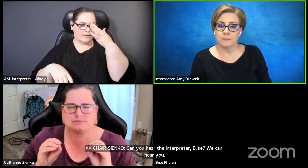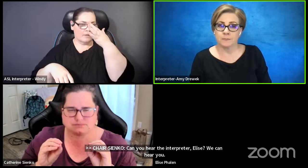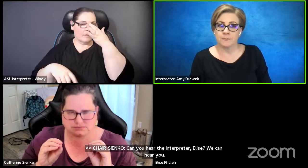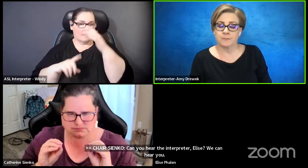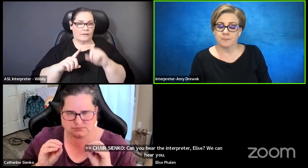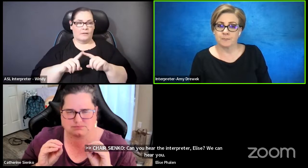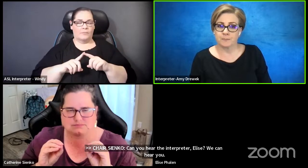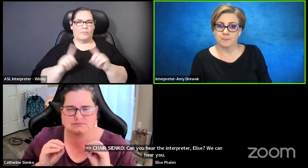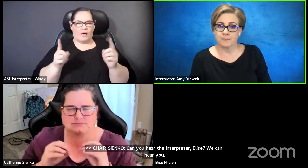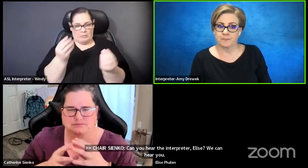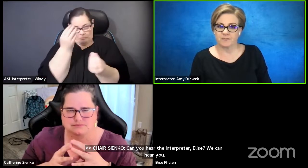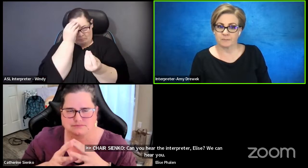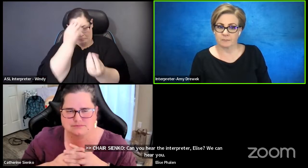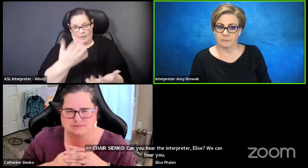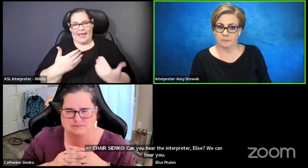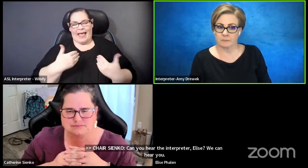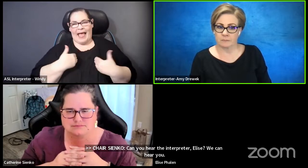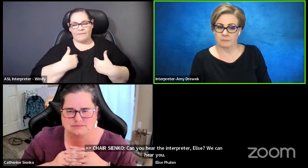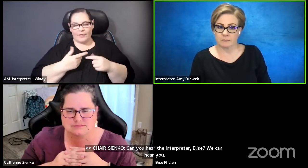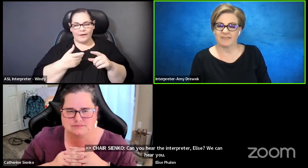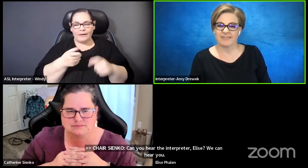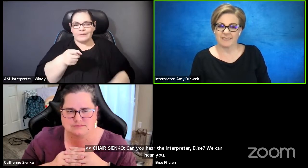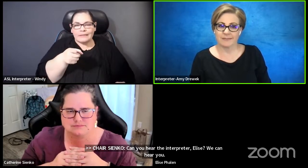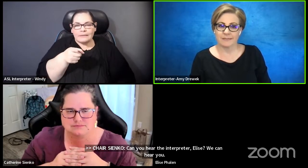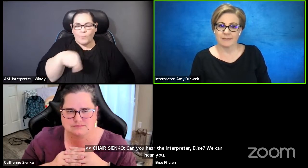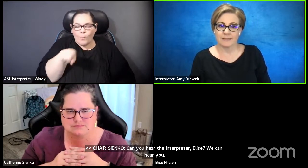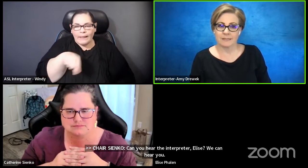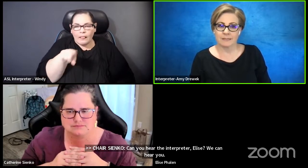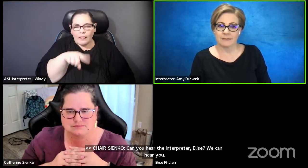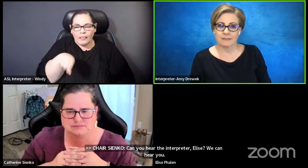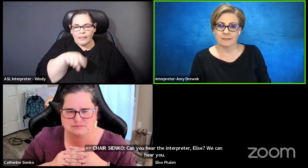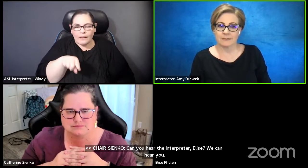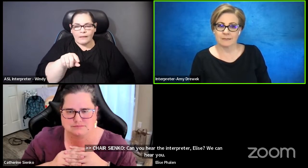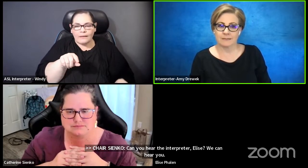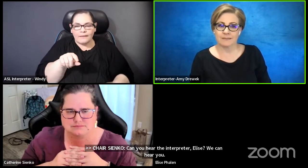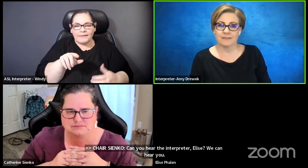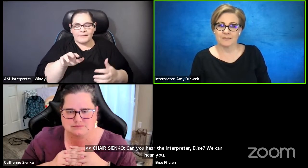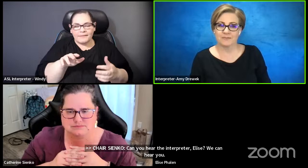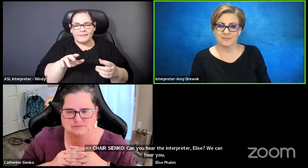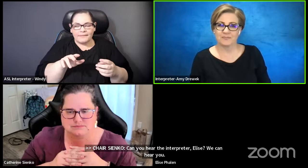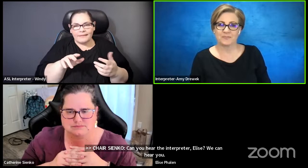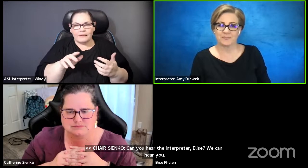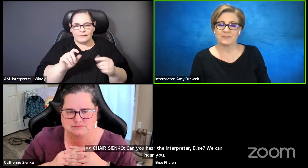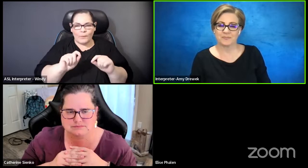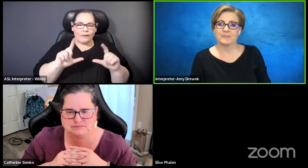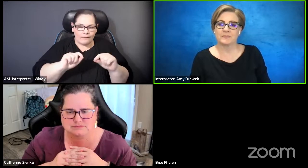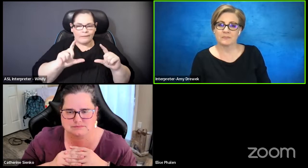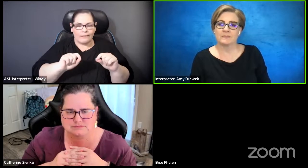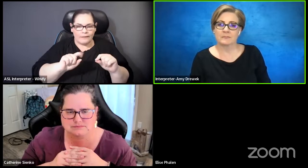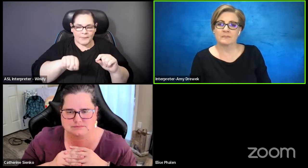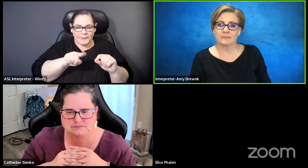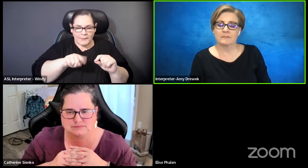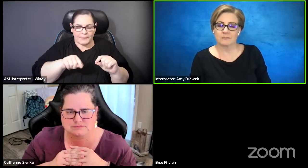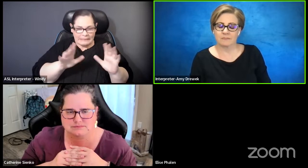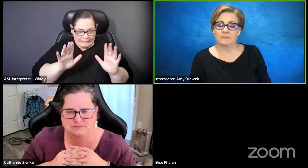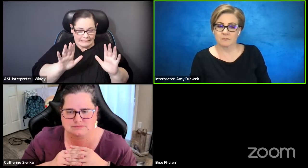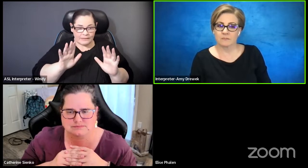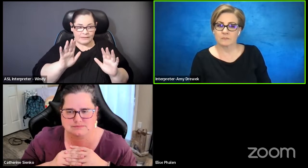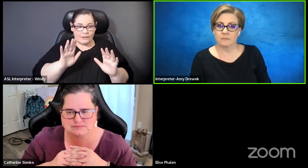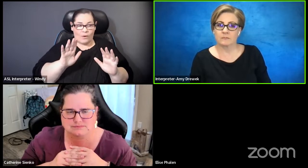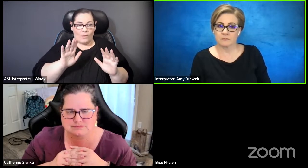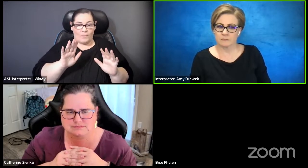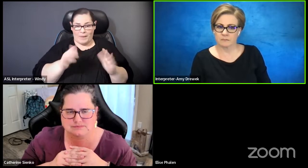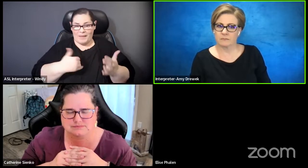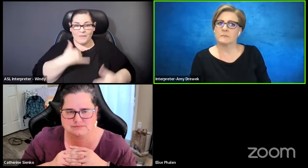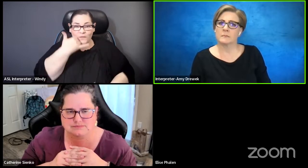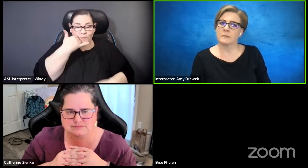But just so you know, I've got the little spinning wheel so coming in and out. Unless there's like a phone number I can